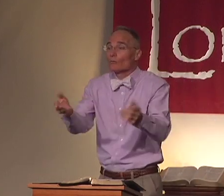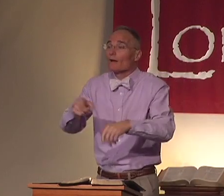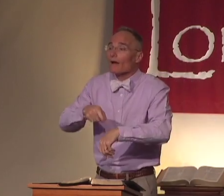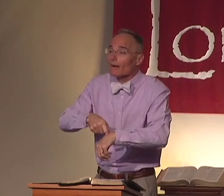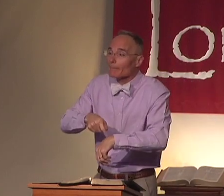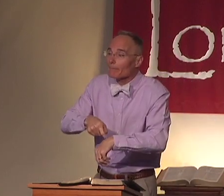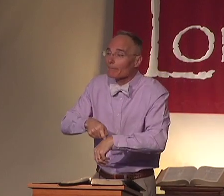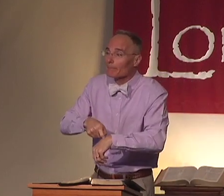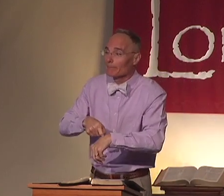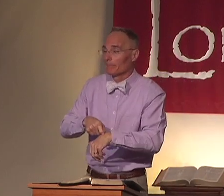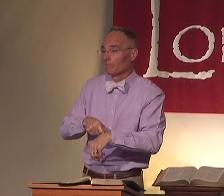He's given you